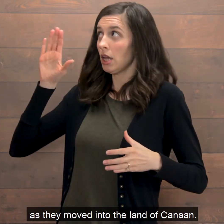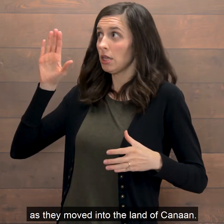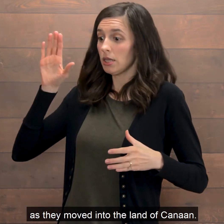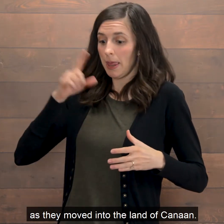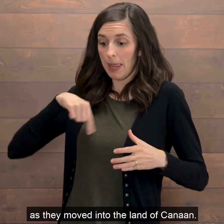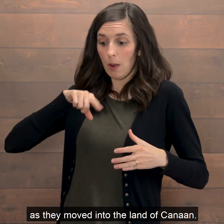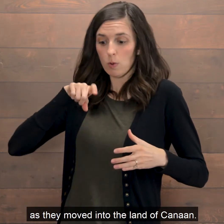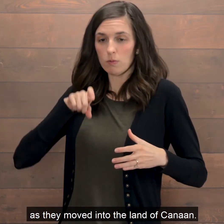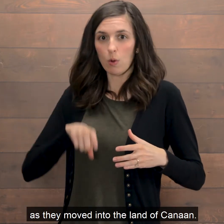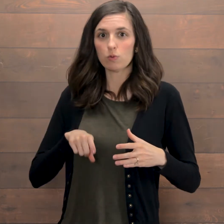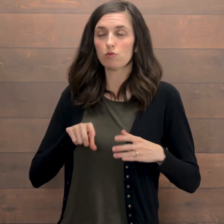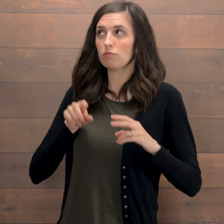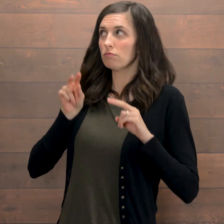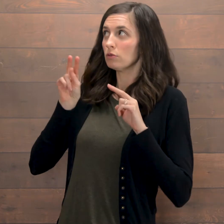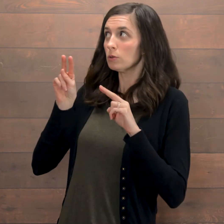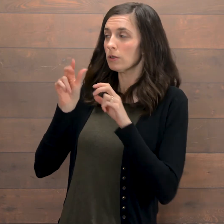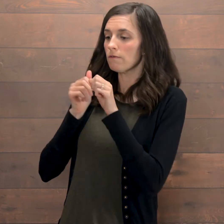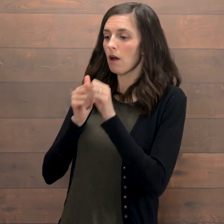moved into the land of Canaan.